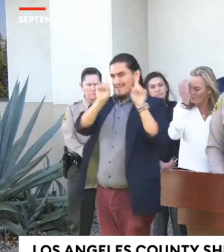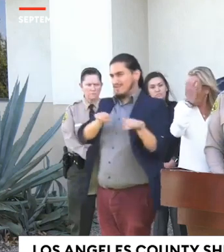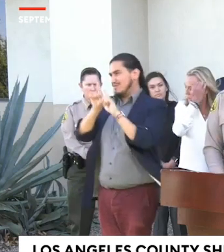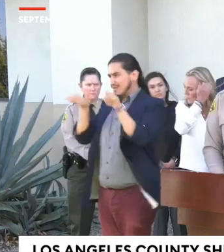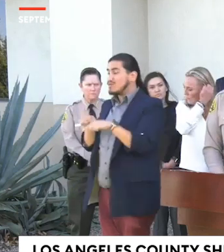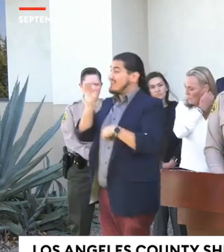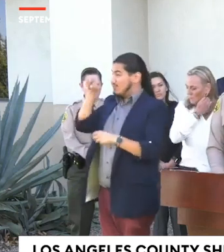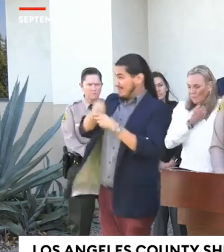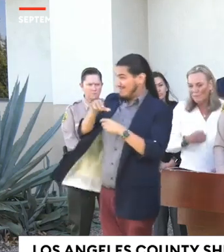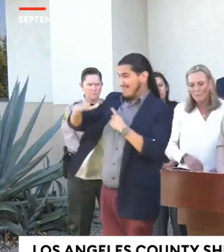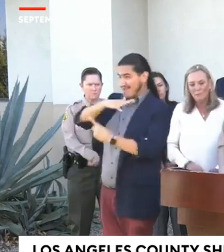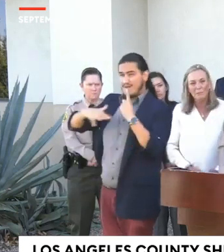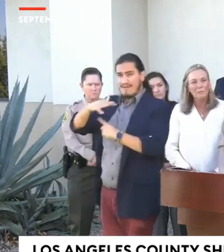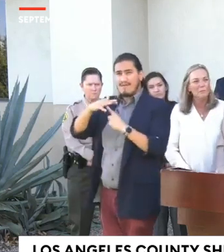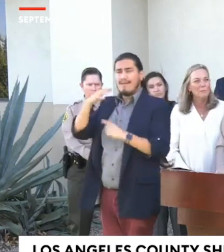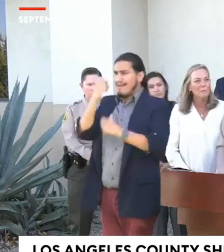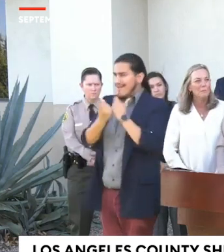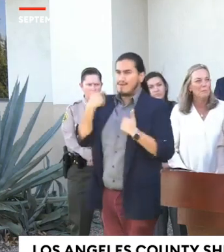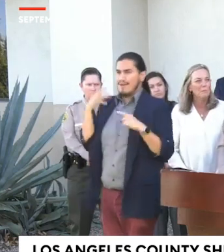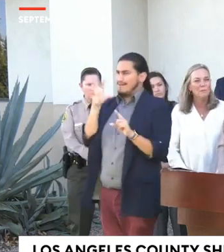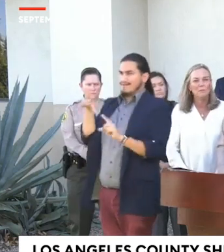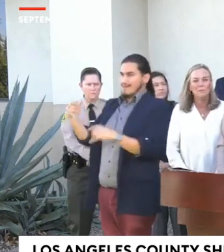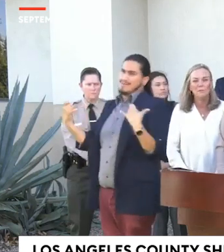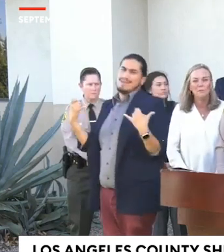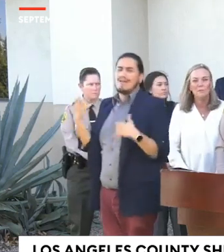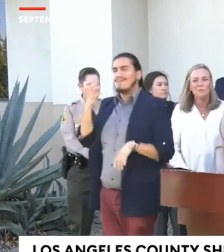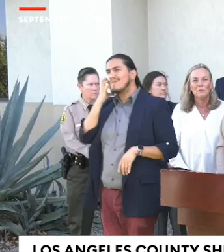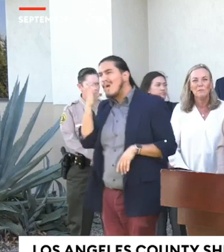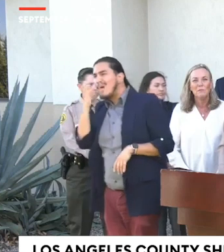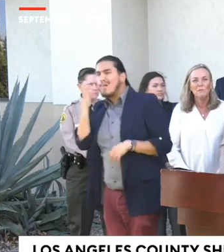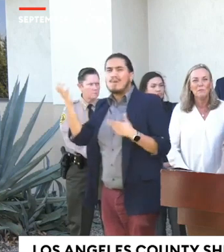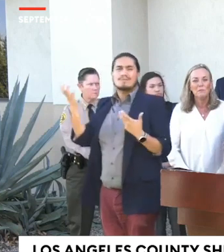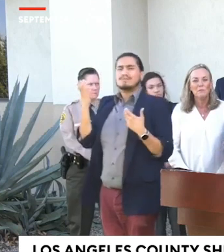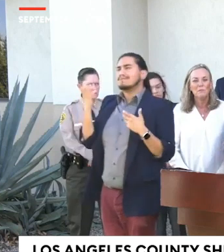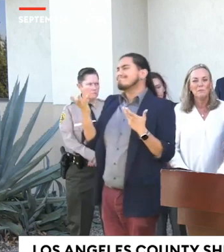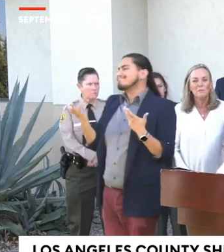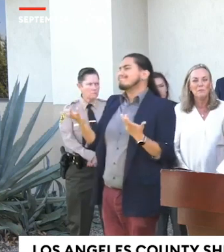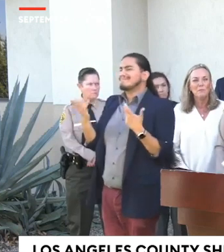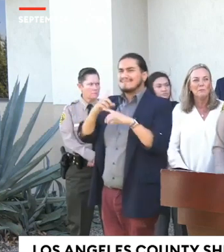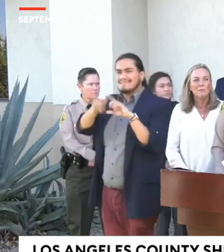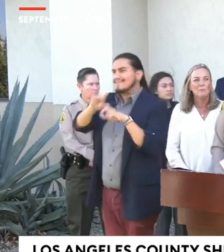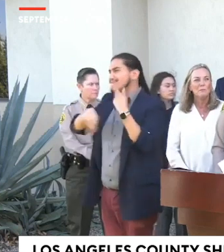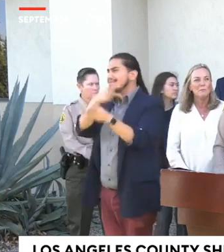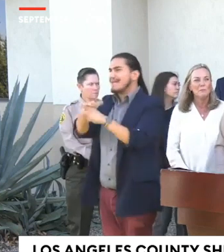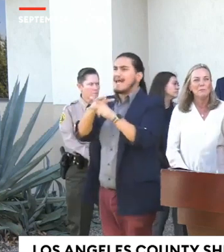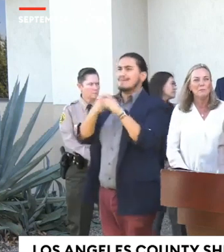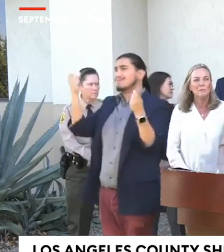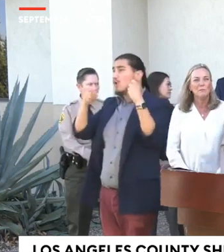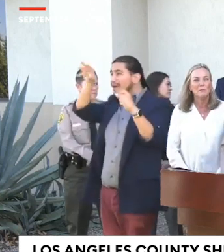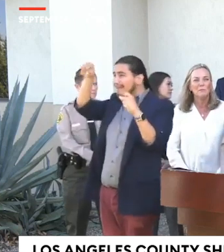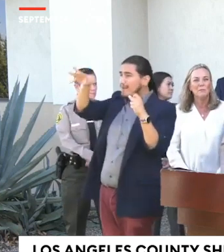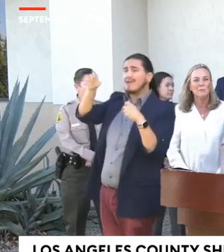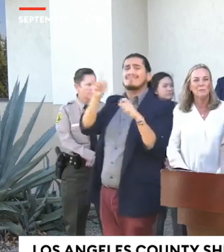this area, and everybody's got video cameras, whether it's cell phones, different kind of electric